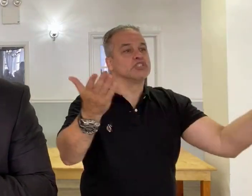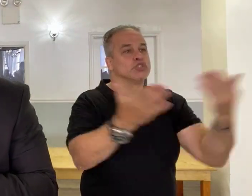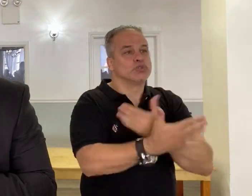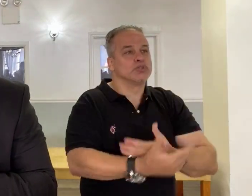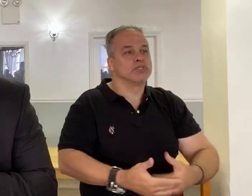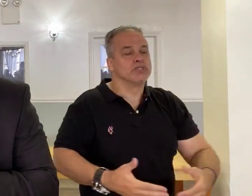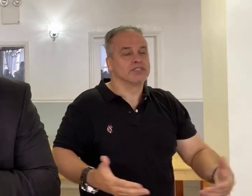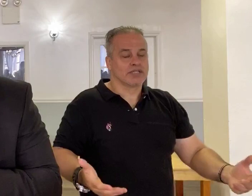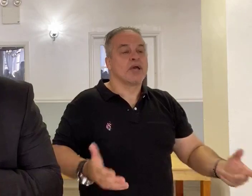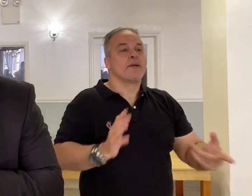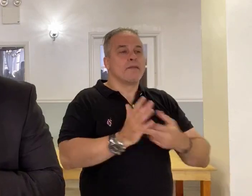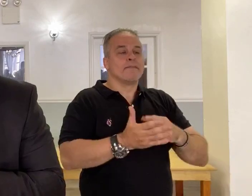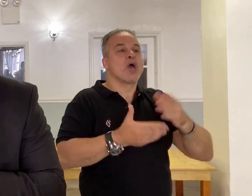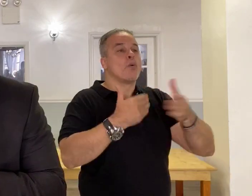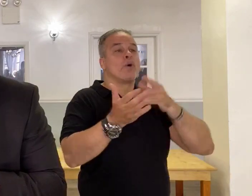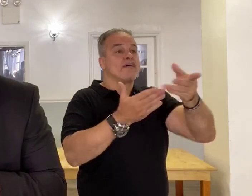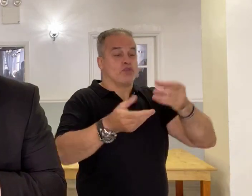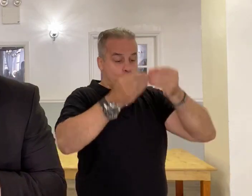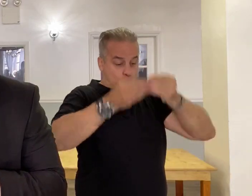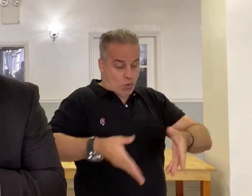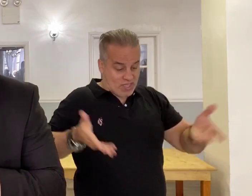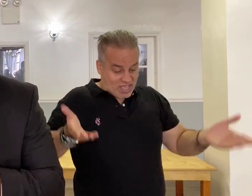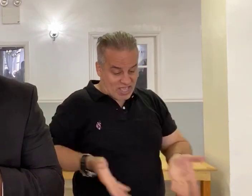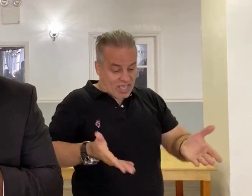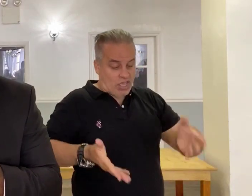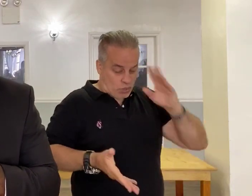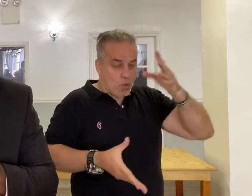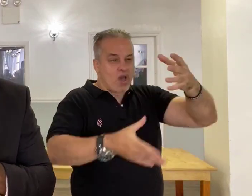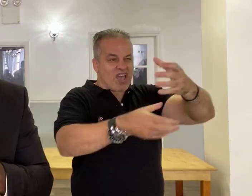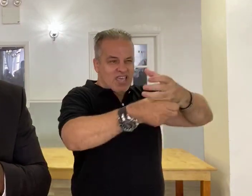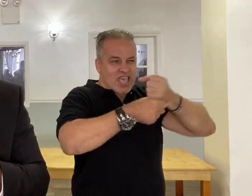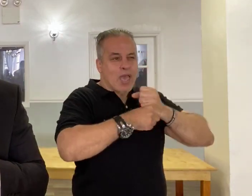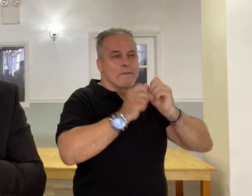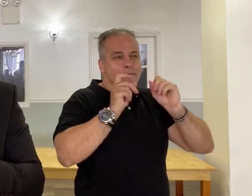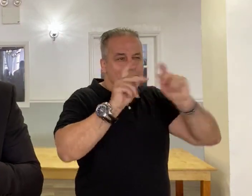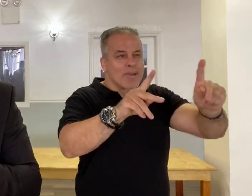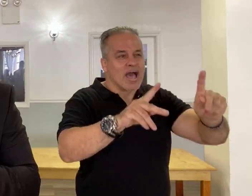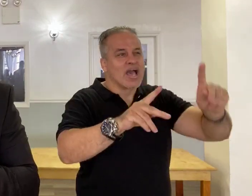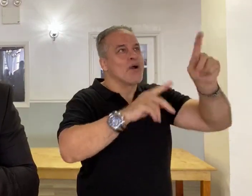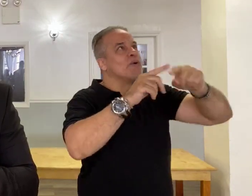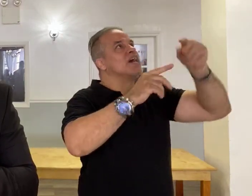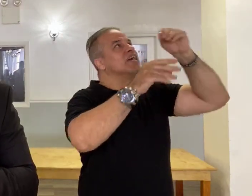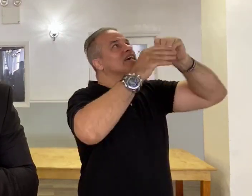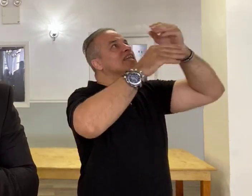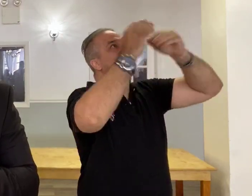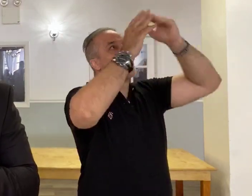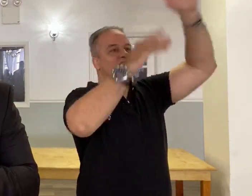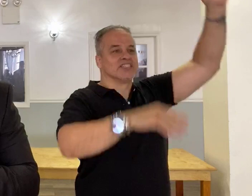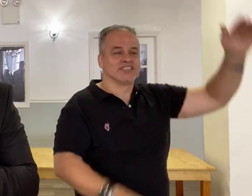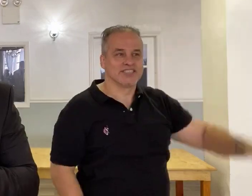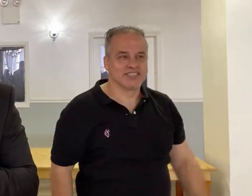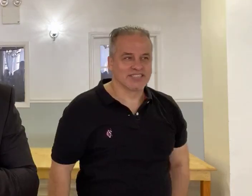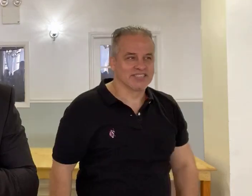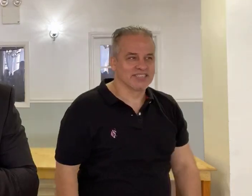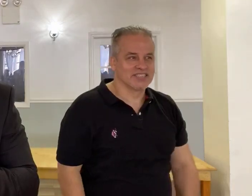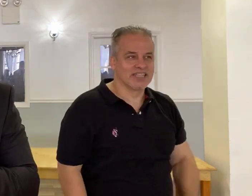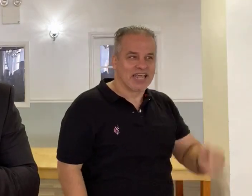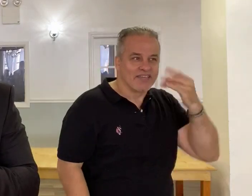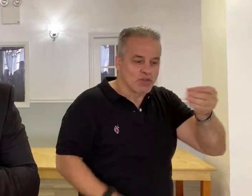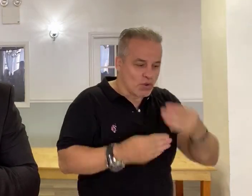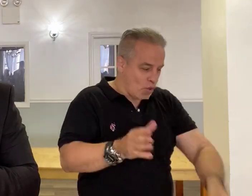to things. Let go of things. Listen to me. God in heaven will restore you